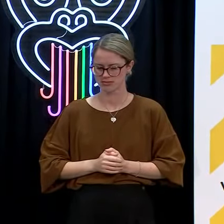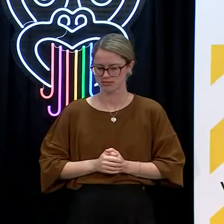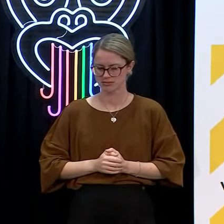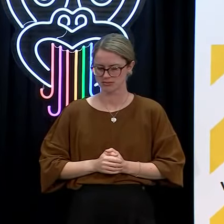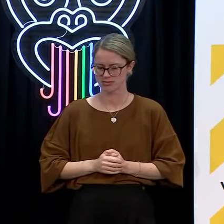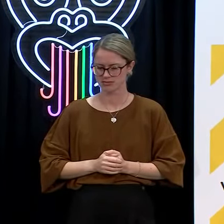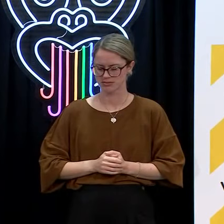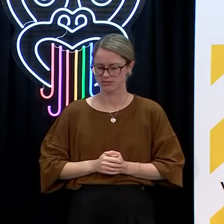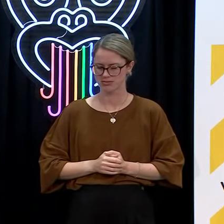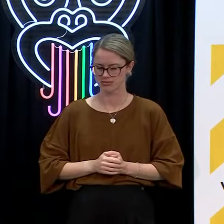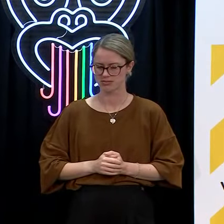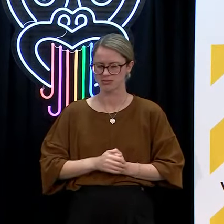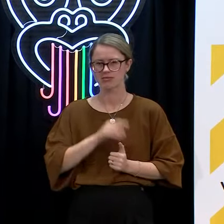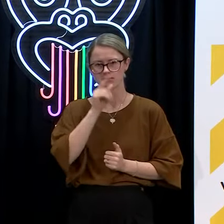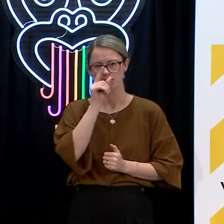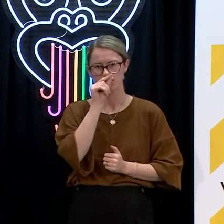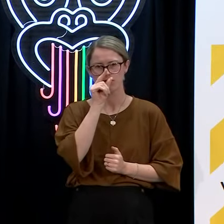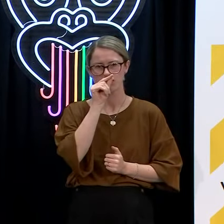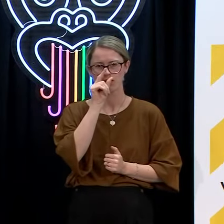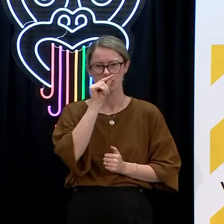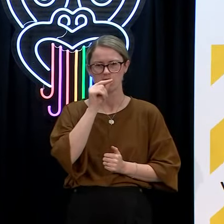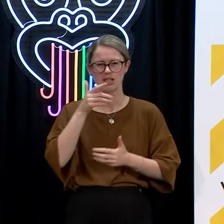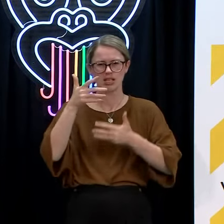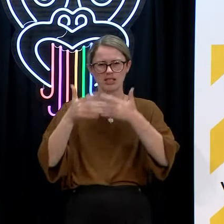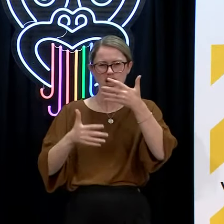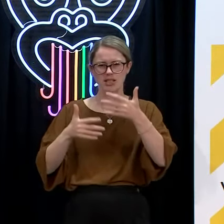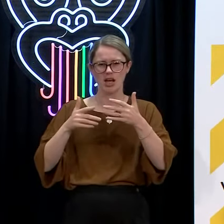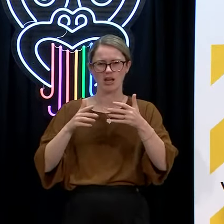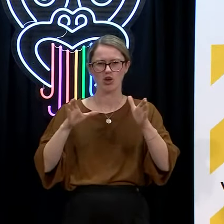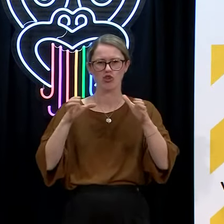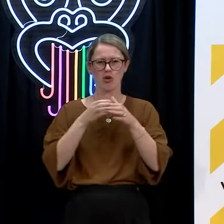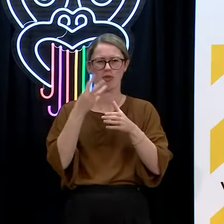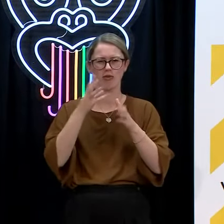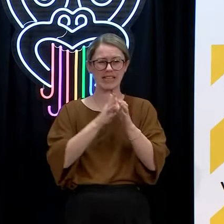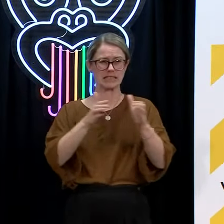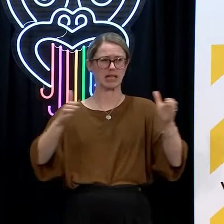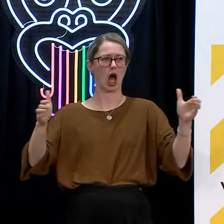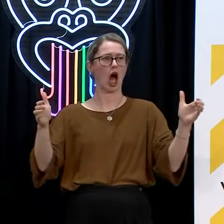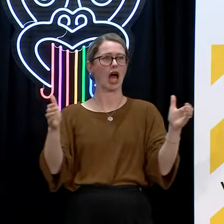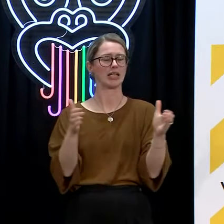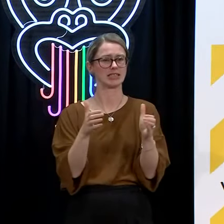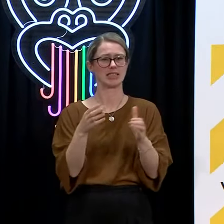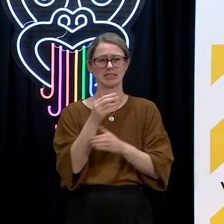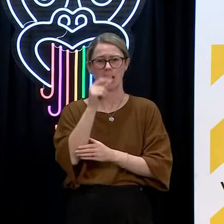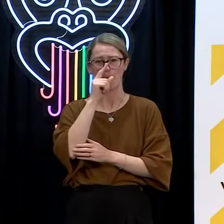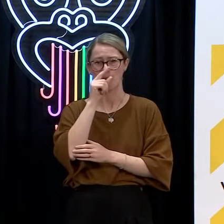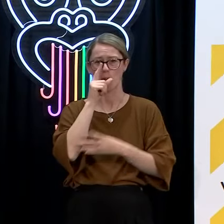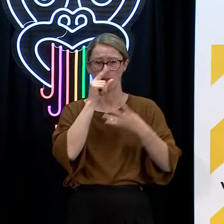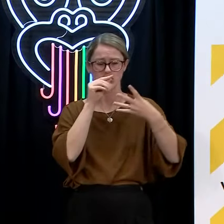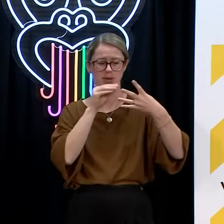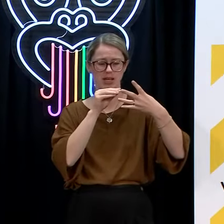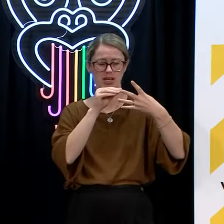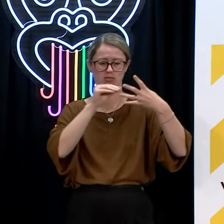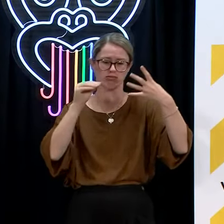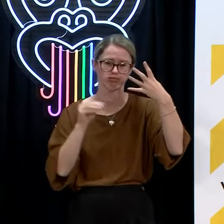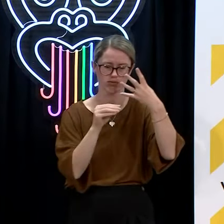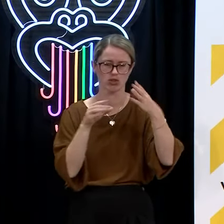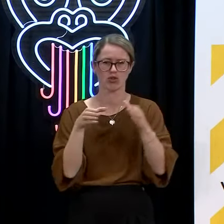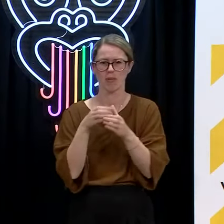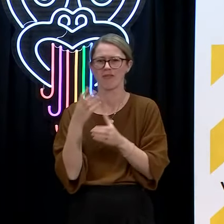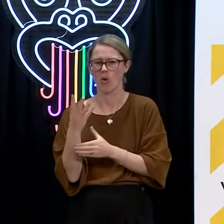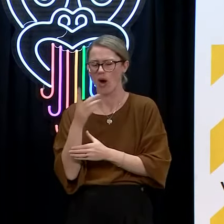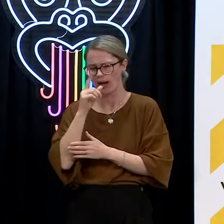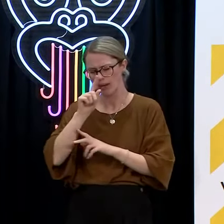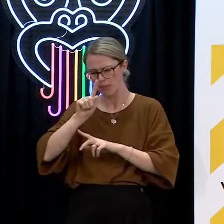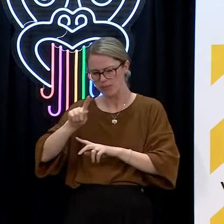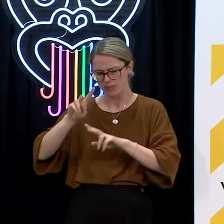and that some of the estimates of the size of Group 3, some of those people could have actually been vaccinated as part of Group 4. So happy to